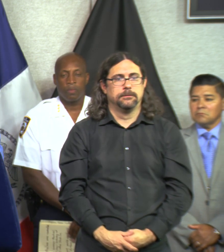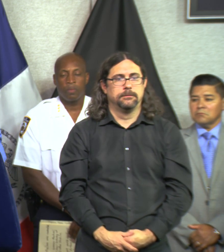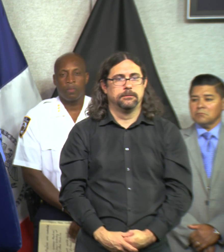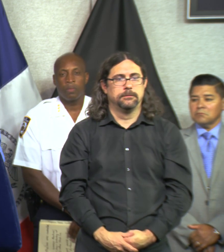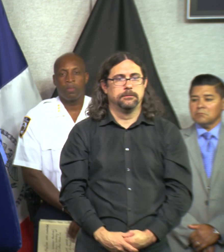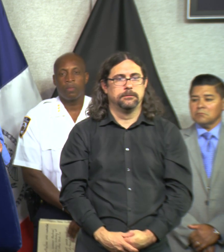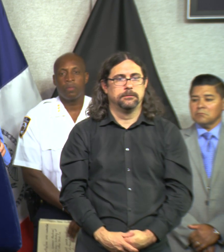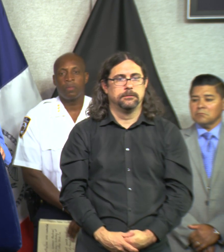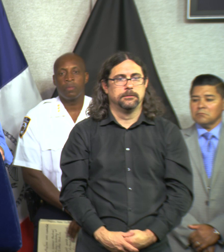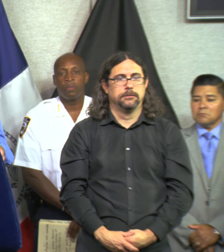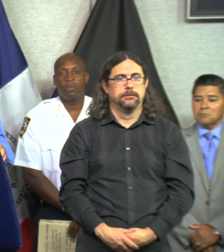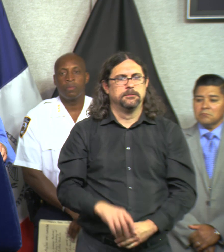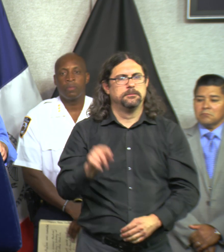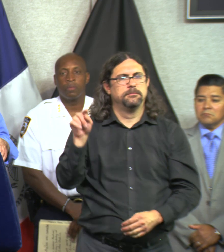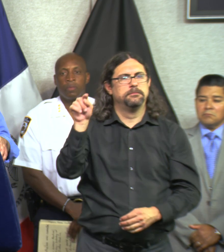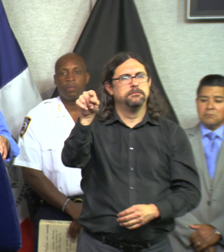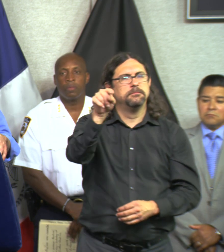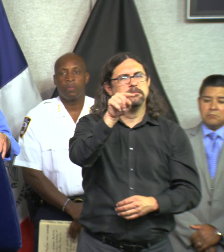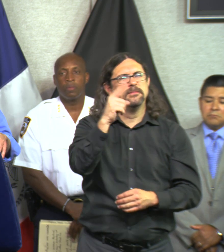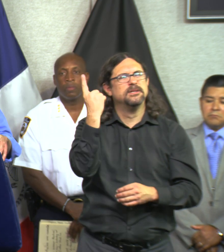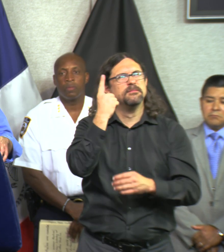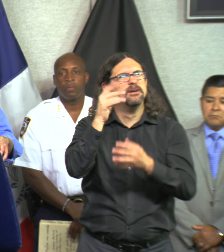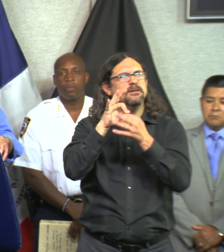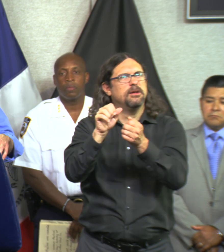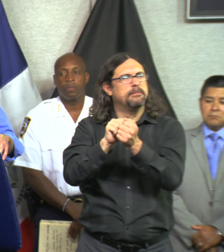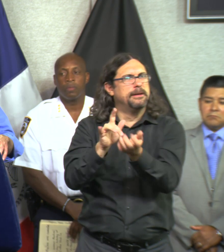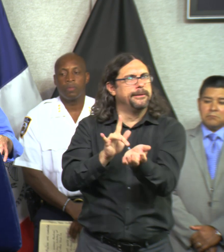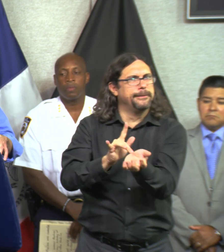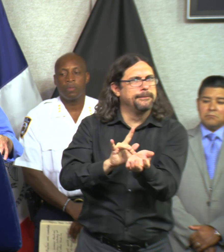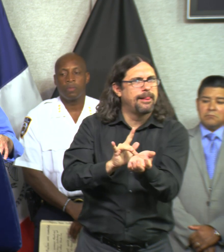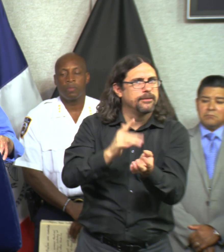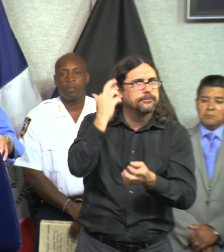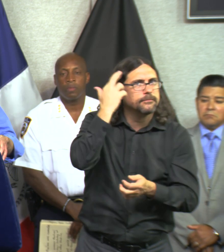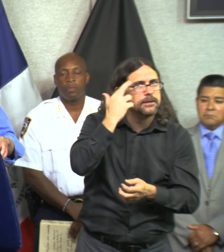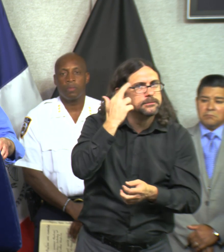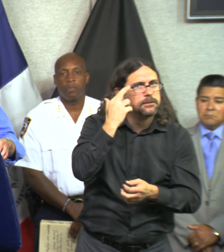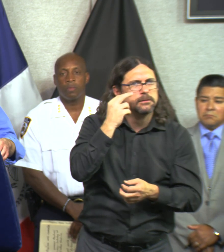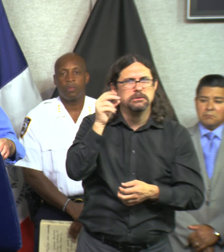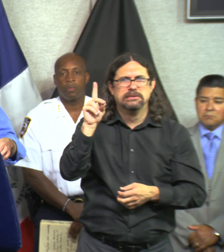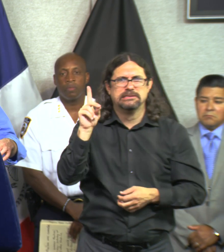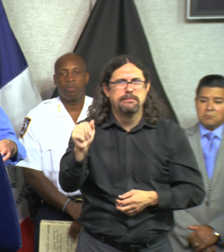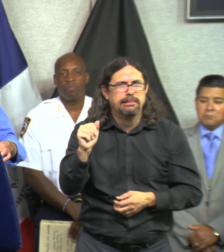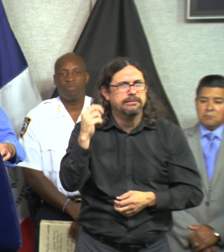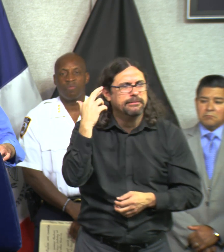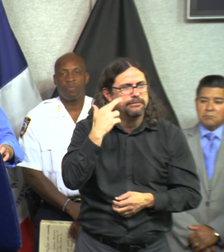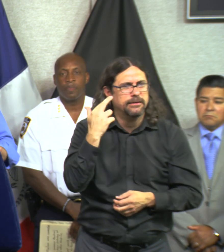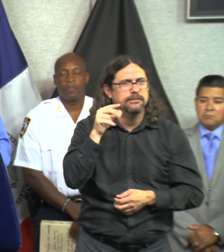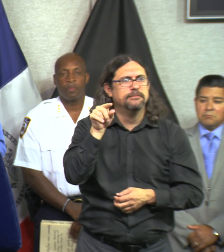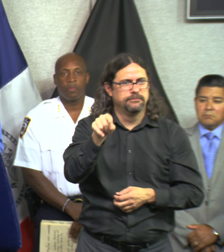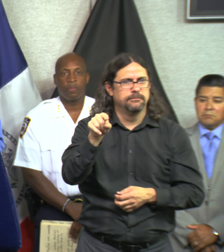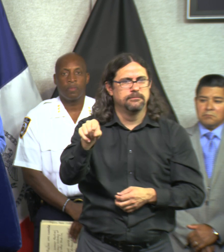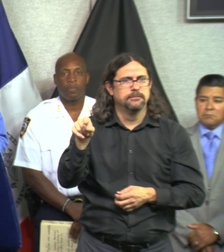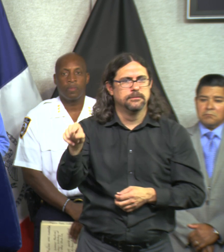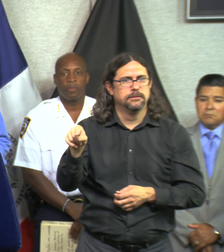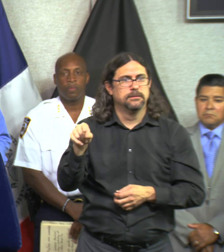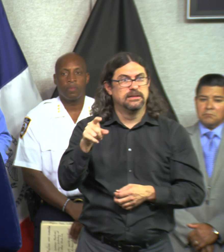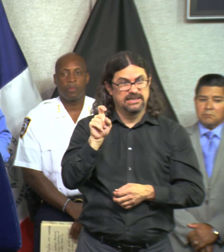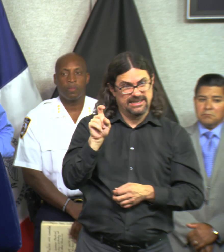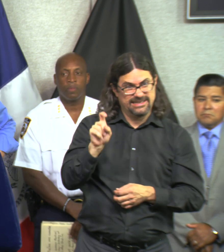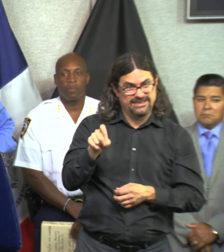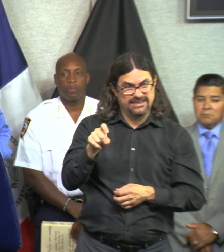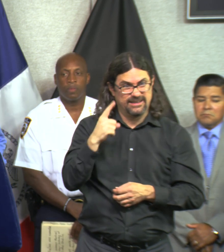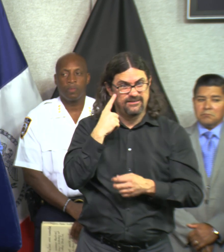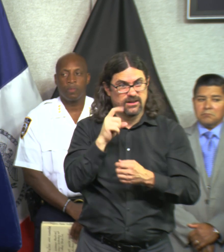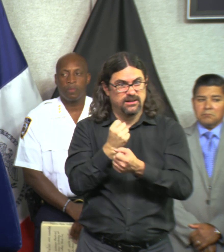course, this is an issue of safety, there's an exception. The order on the specific private building mandate is for